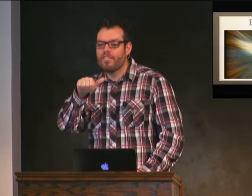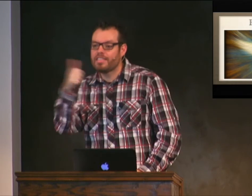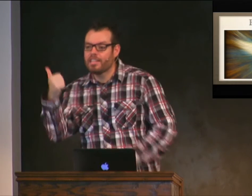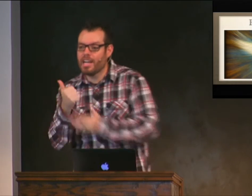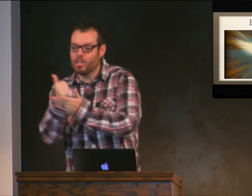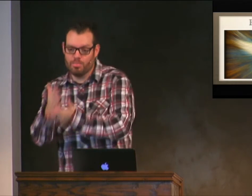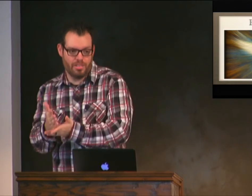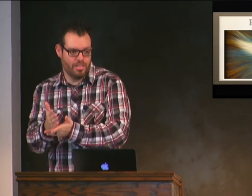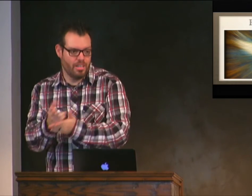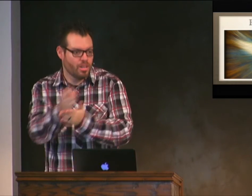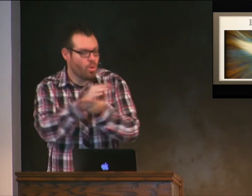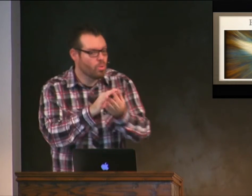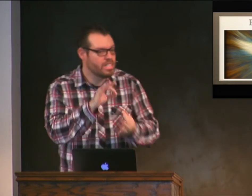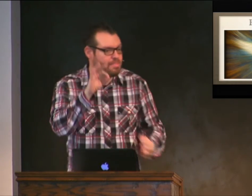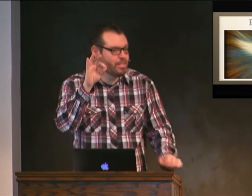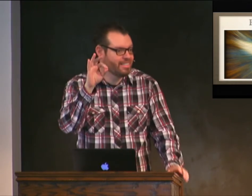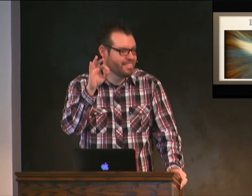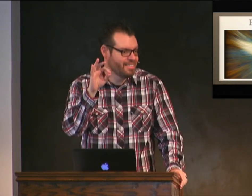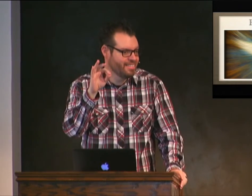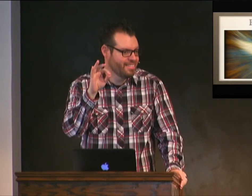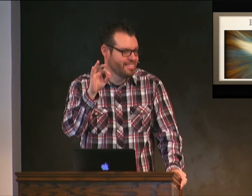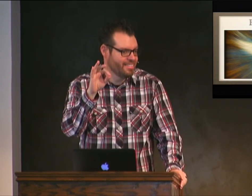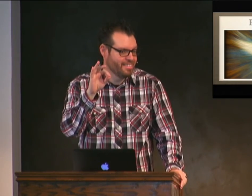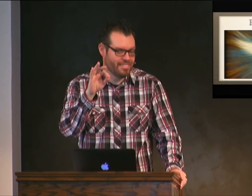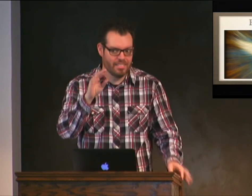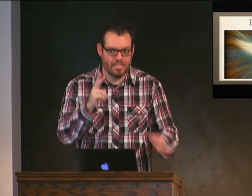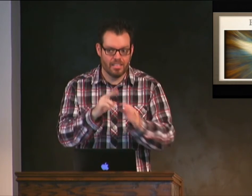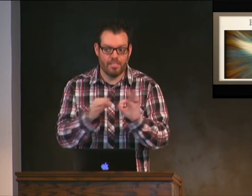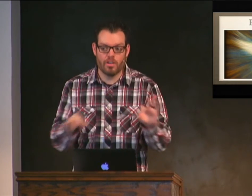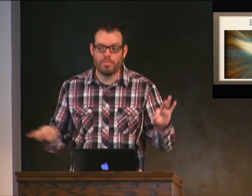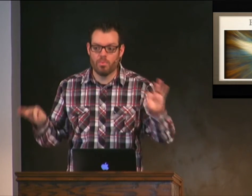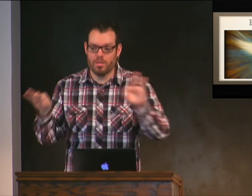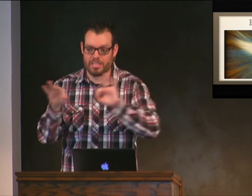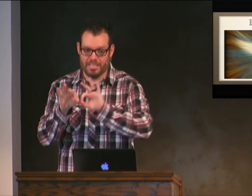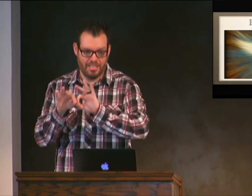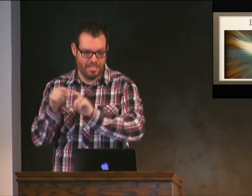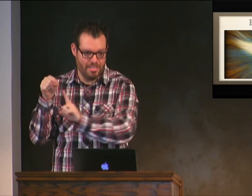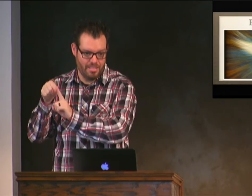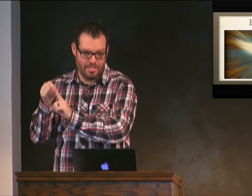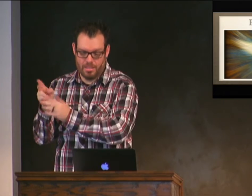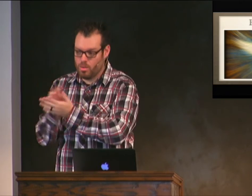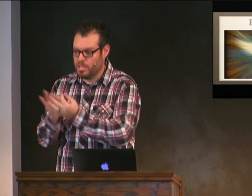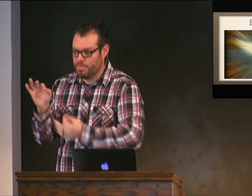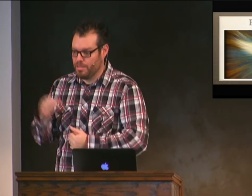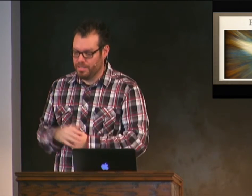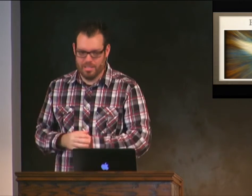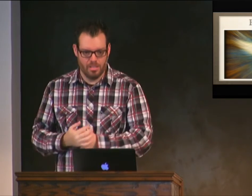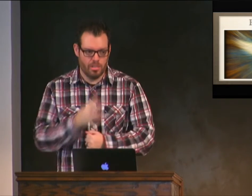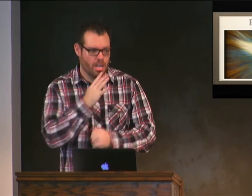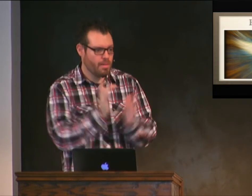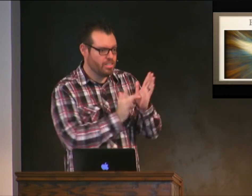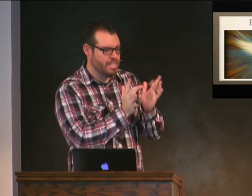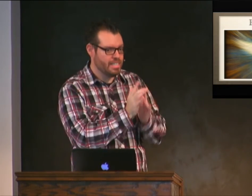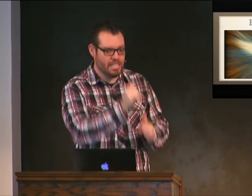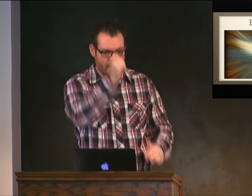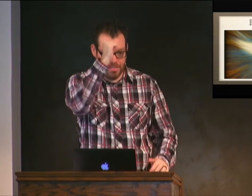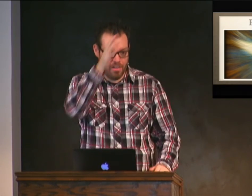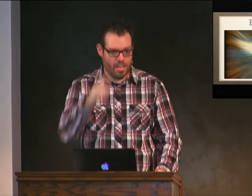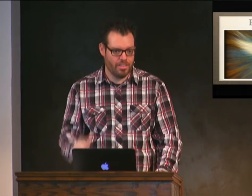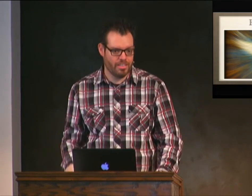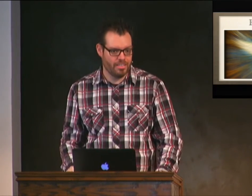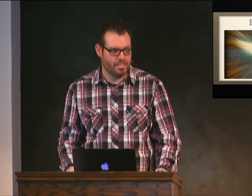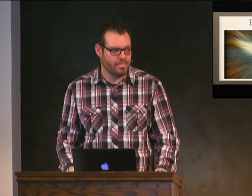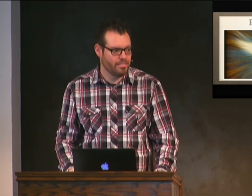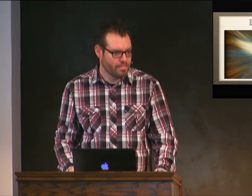We also have another helper, the Holy Spirit. It's very important, the Holy Spirit. We talk about Jesus